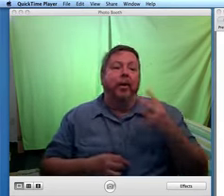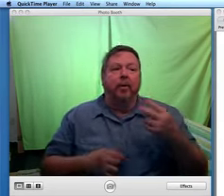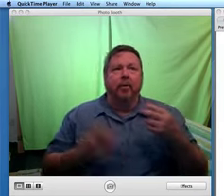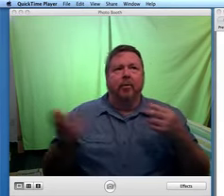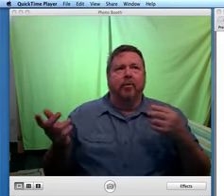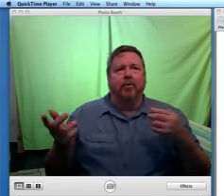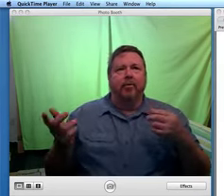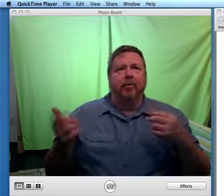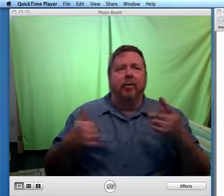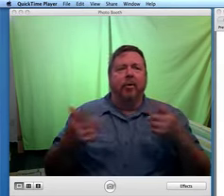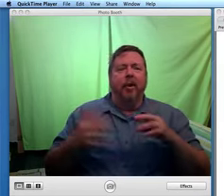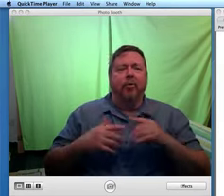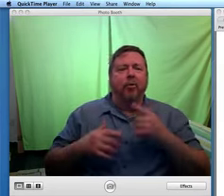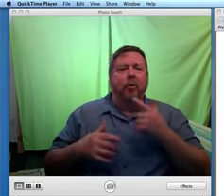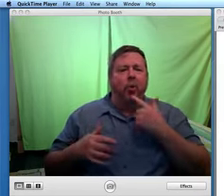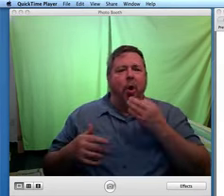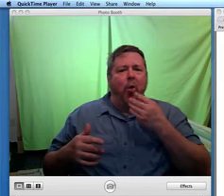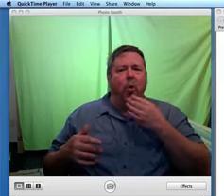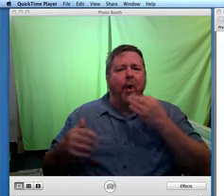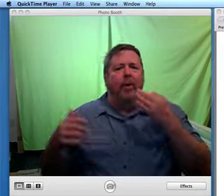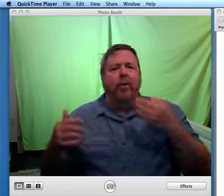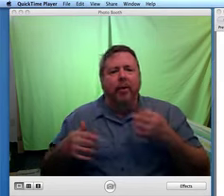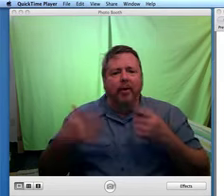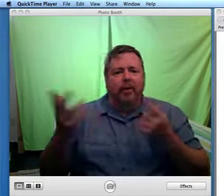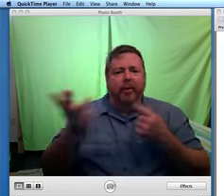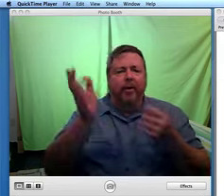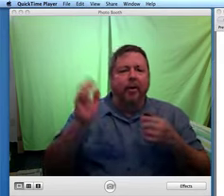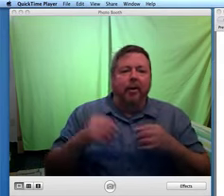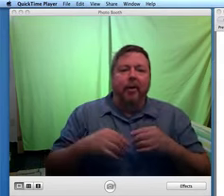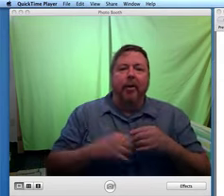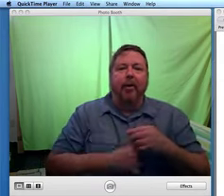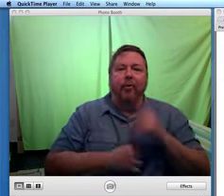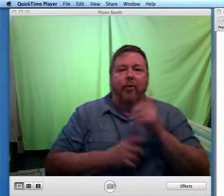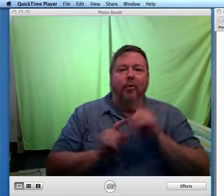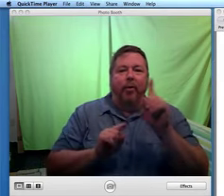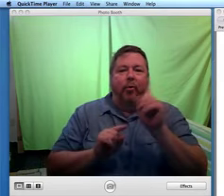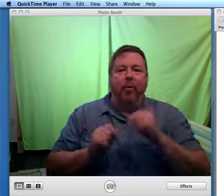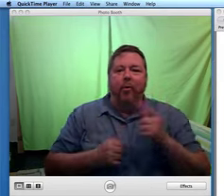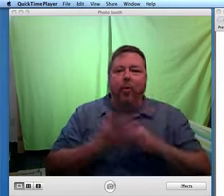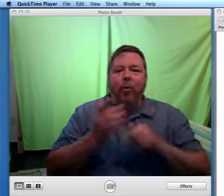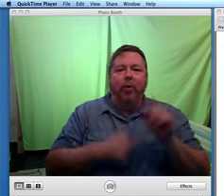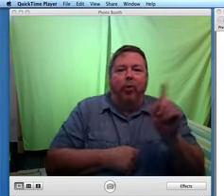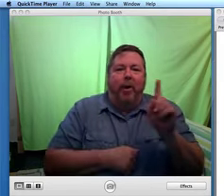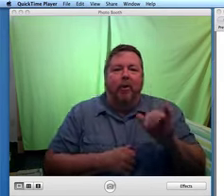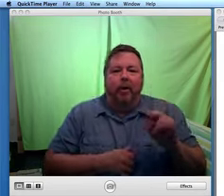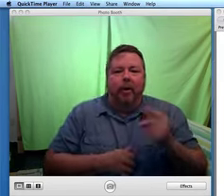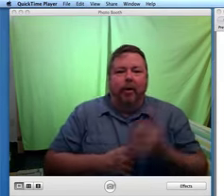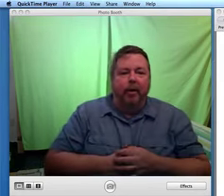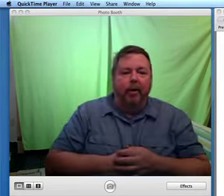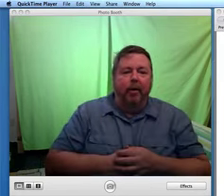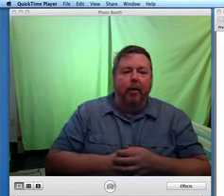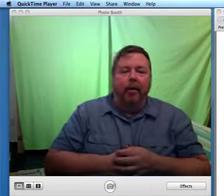wearing? How do you wear something? If you're saying, what are you